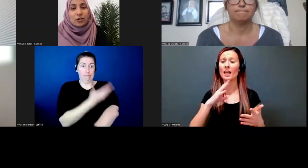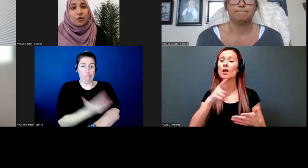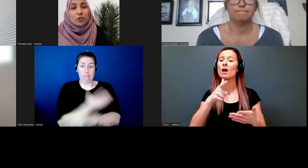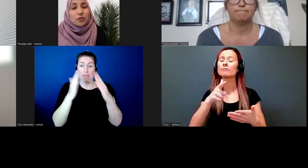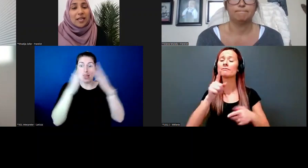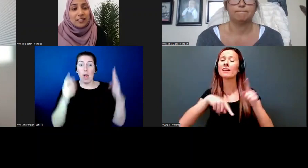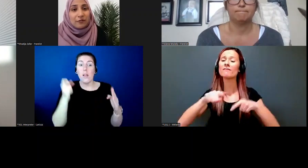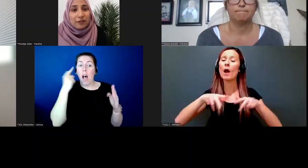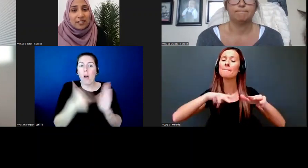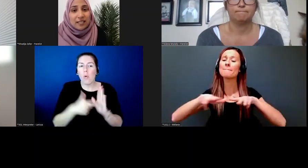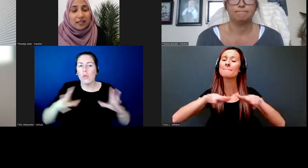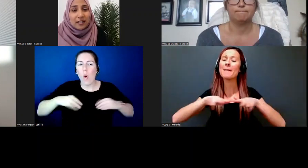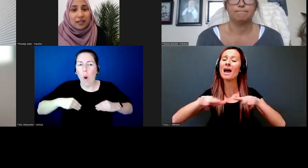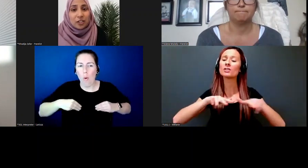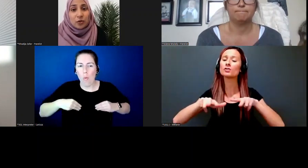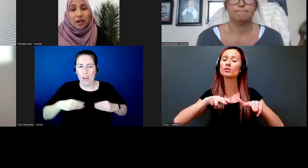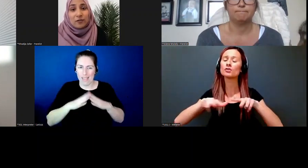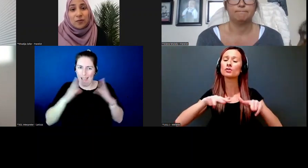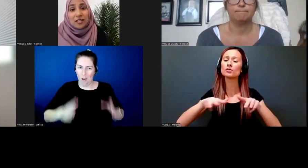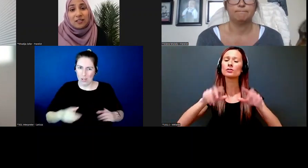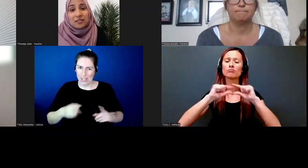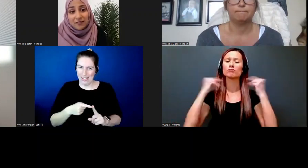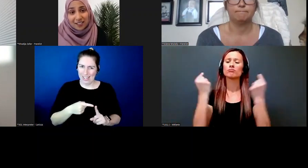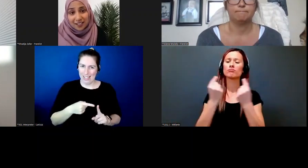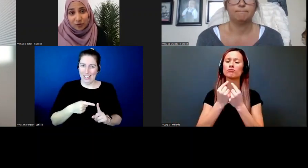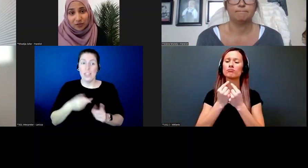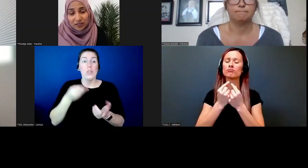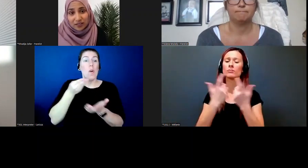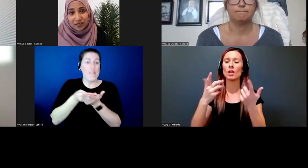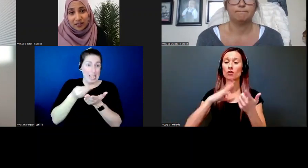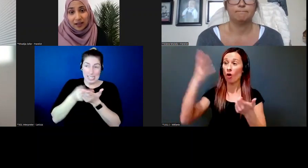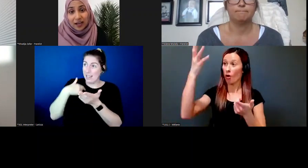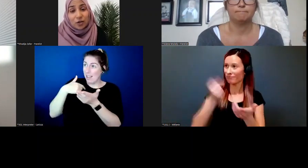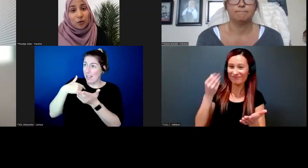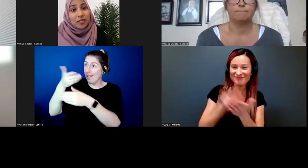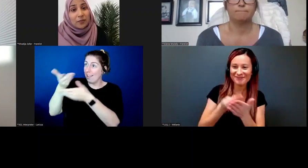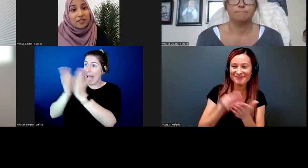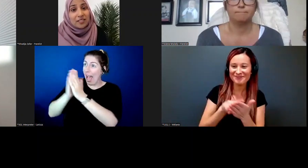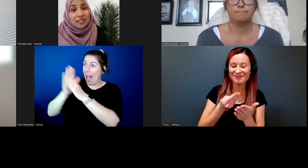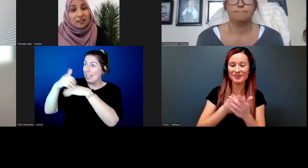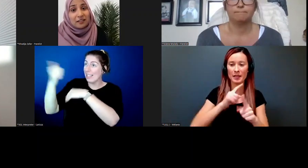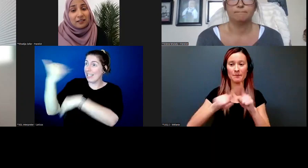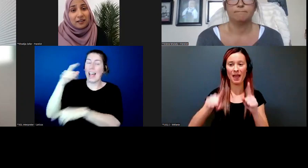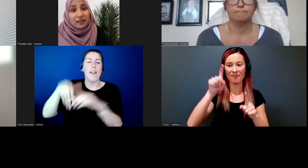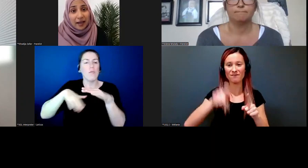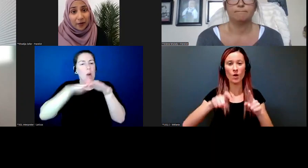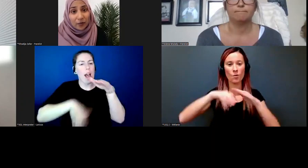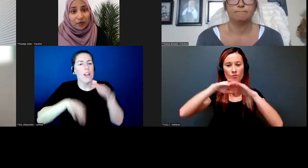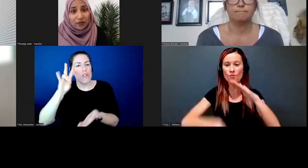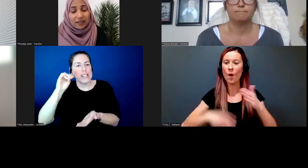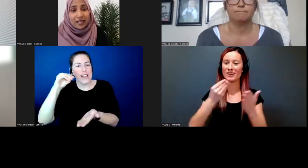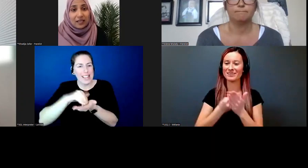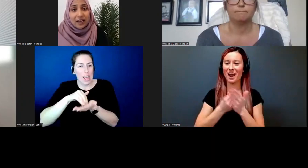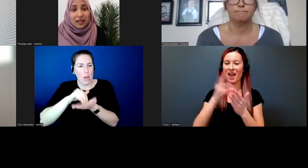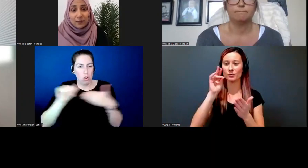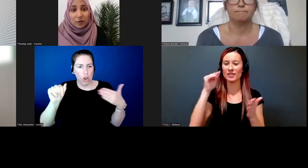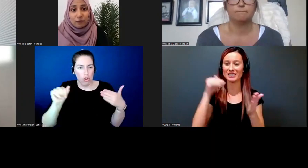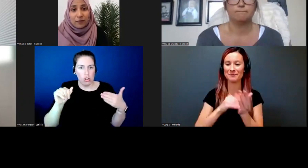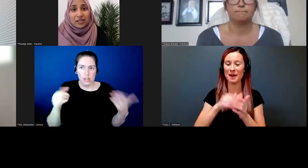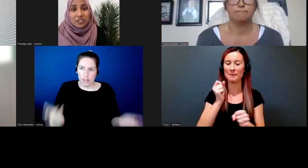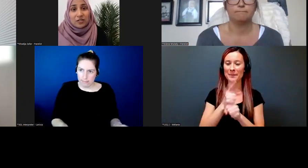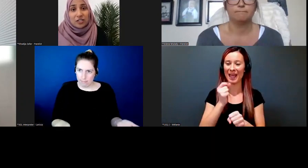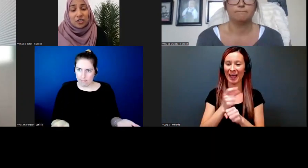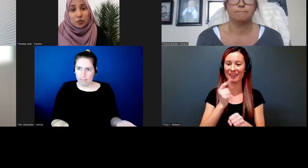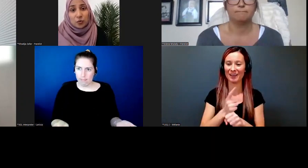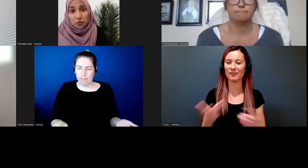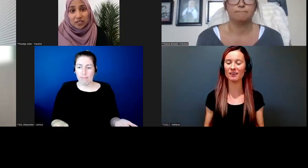in order for you to get that funding, you have to make under 70,000. I don't know any person here now from